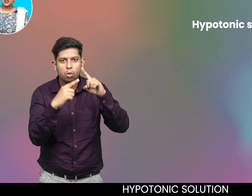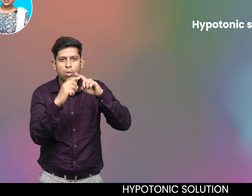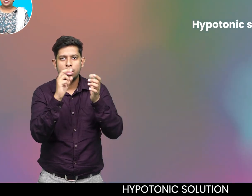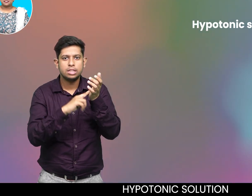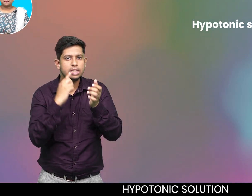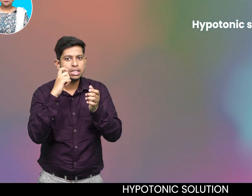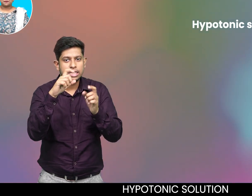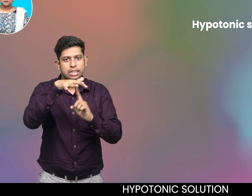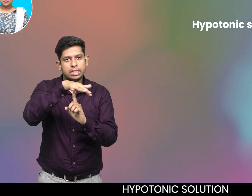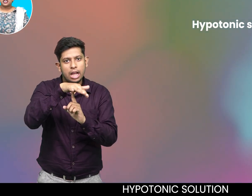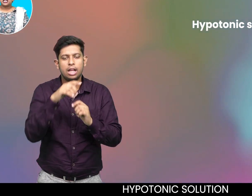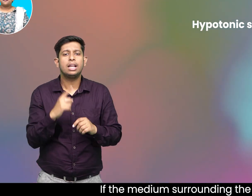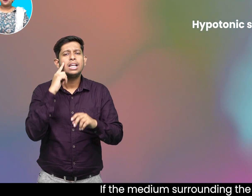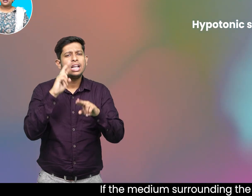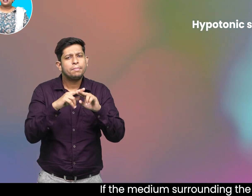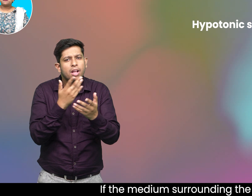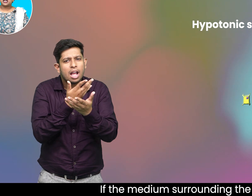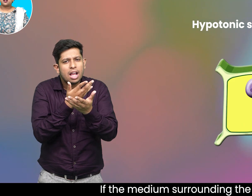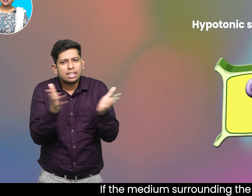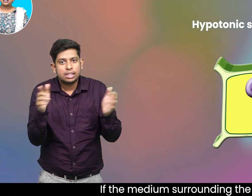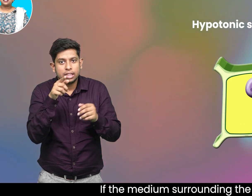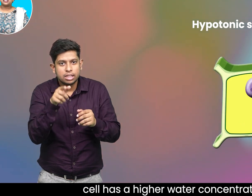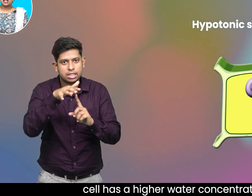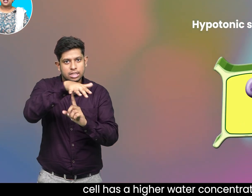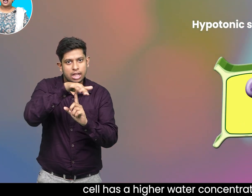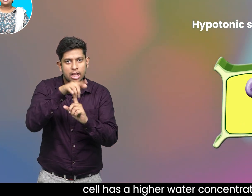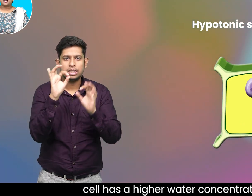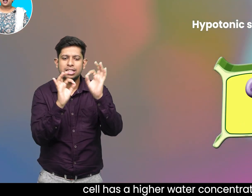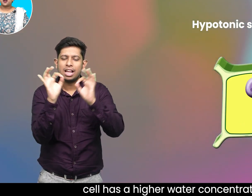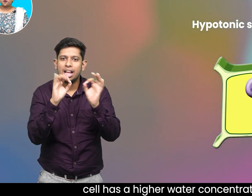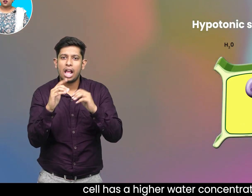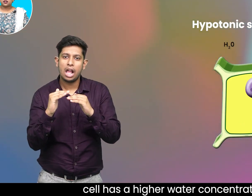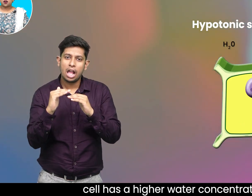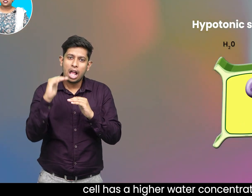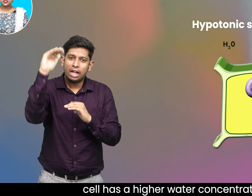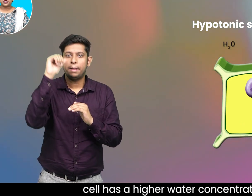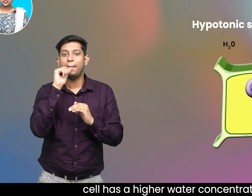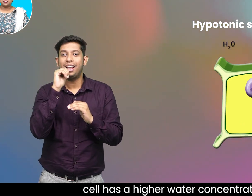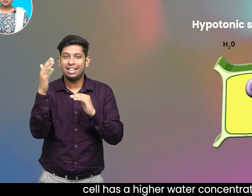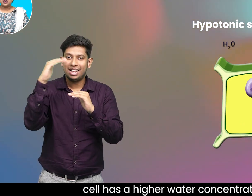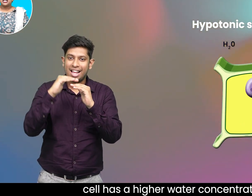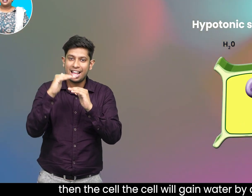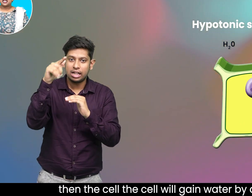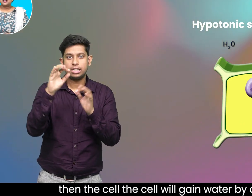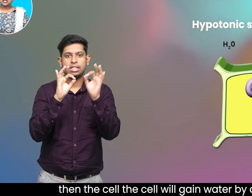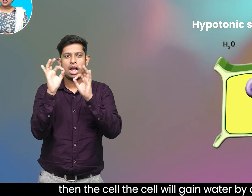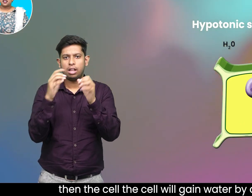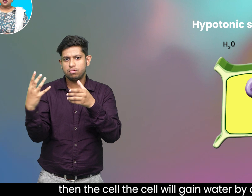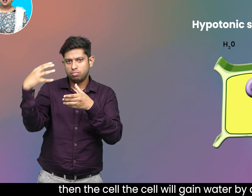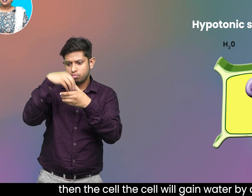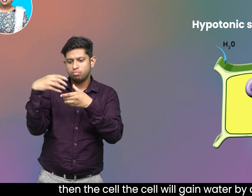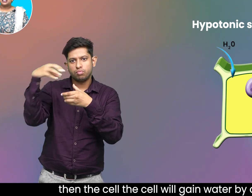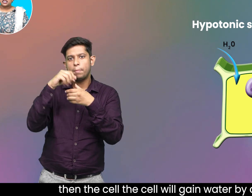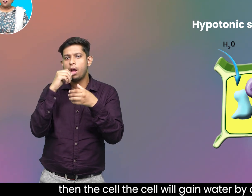Hypertonic solution. If the medium surrounding the cell has a higher water concentration than the